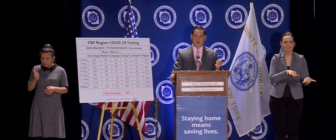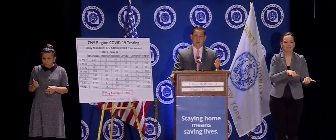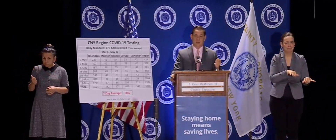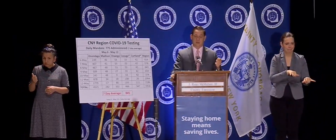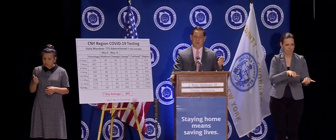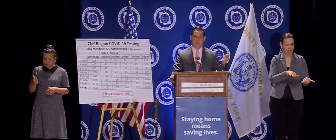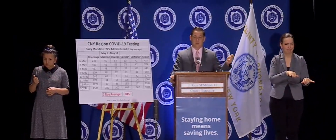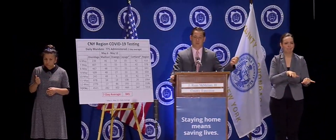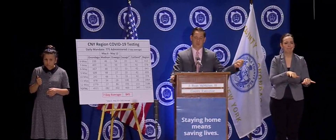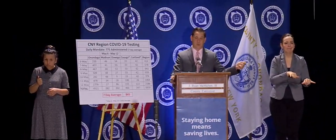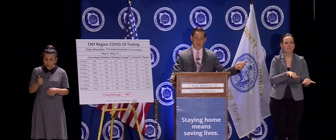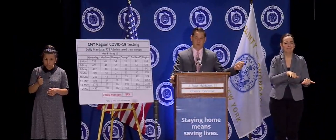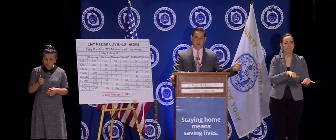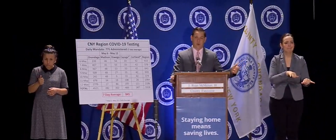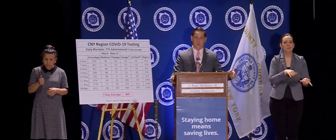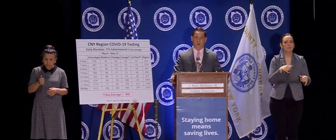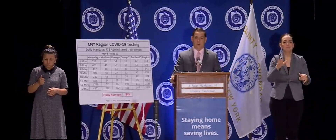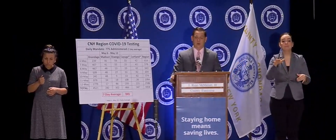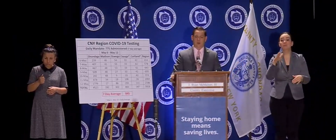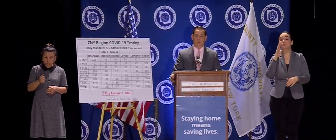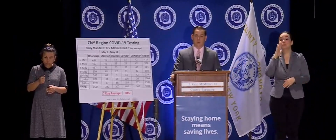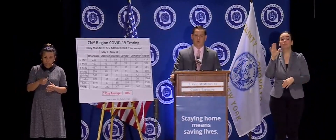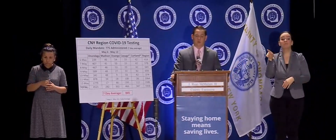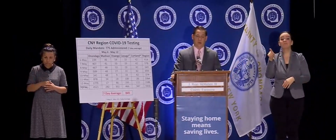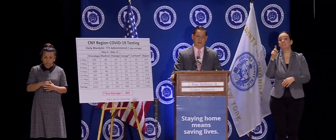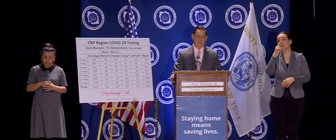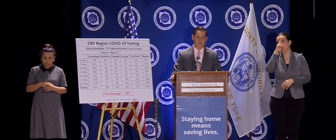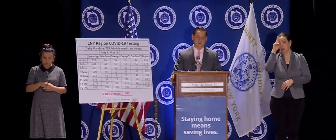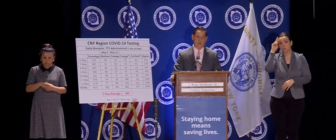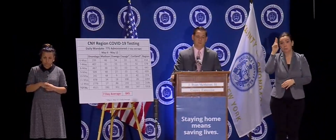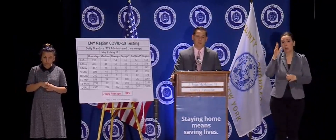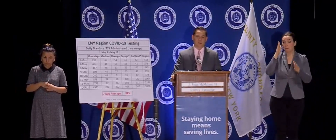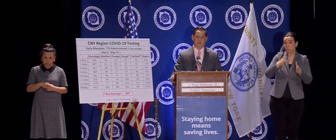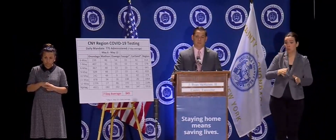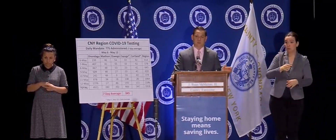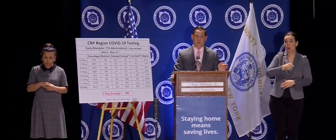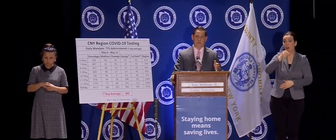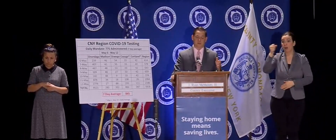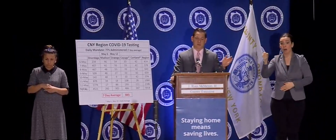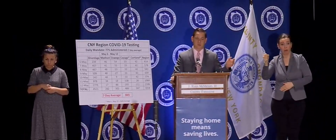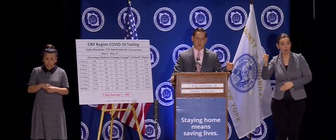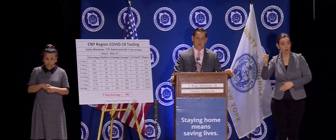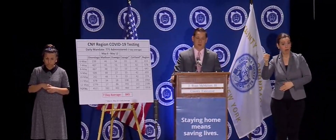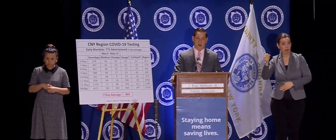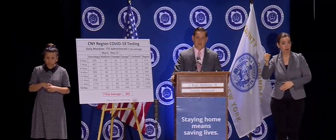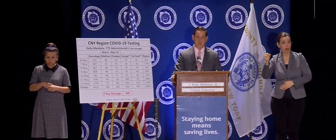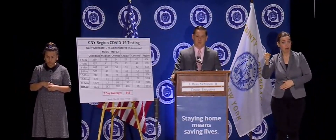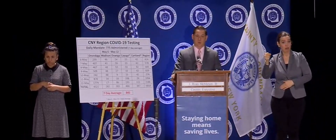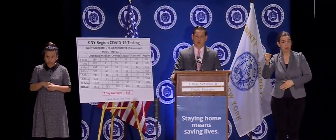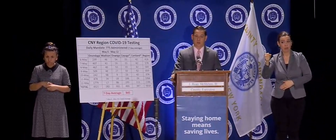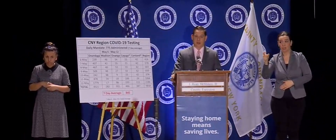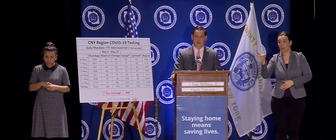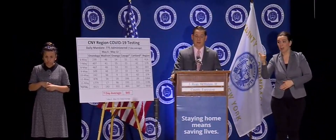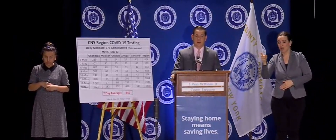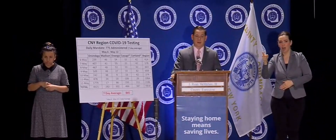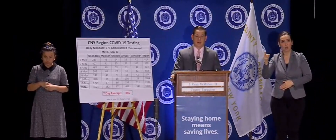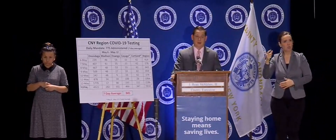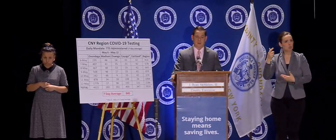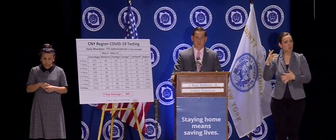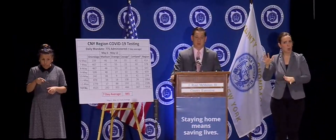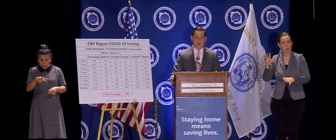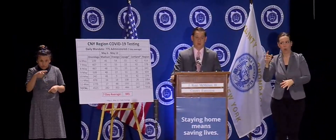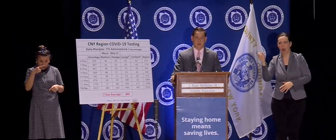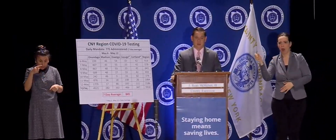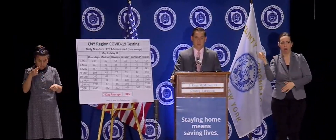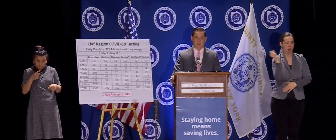not sending someone to a nursing home that could be COVID positive. So that's a big piece of this as well that our hospitals are working on